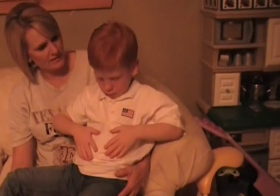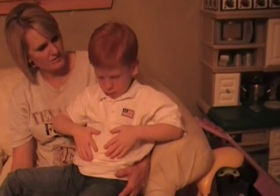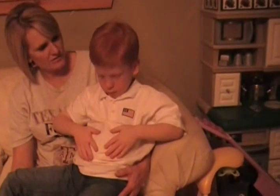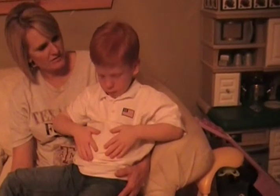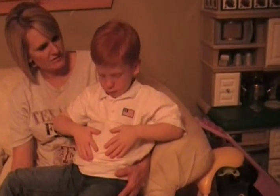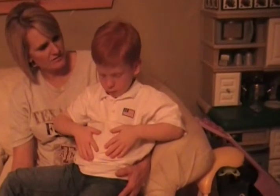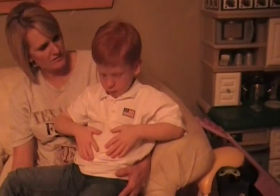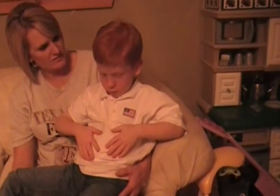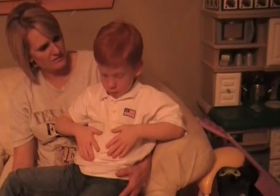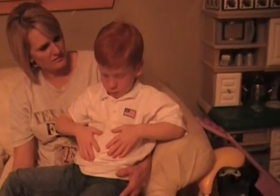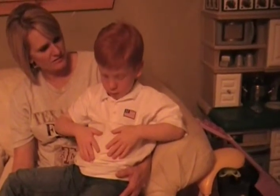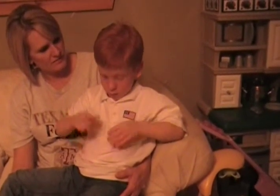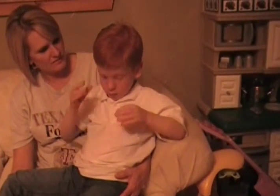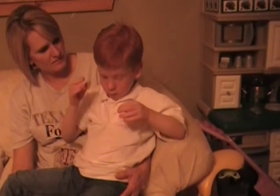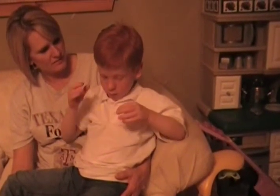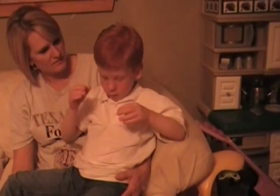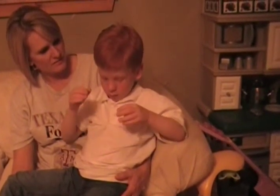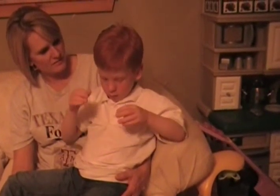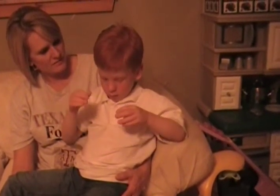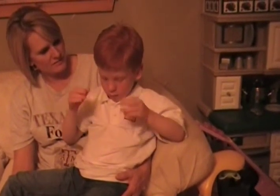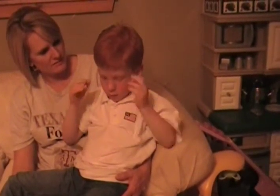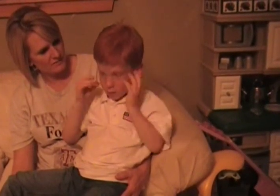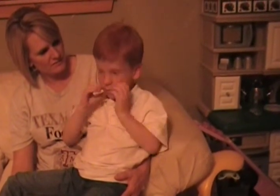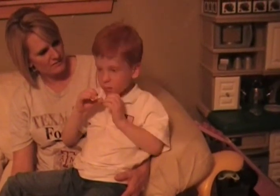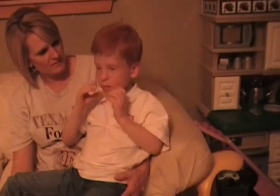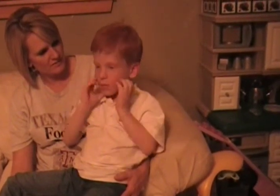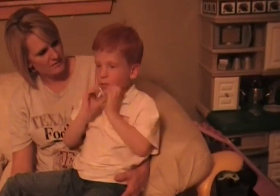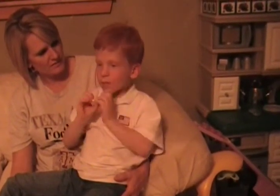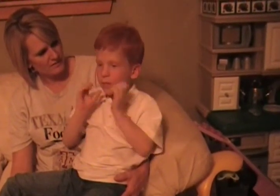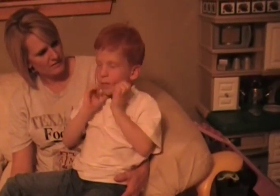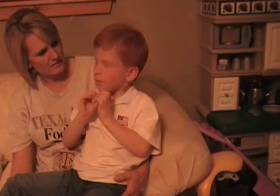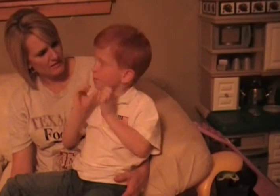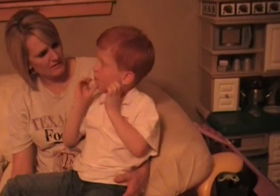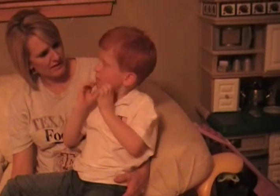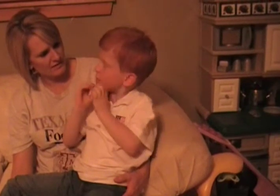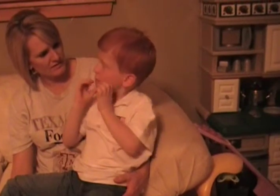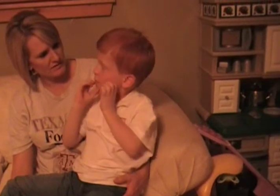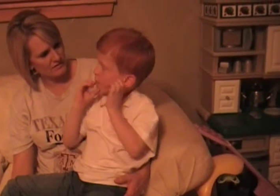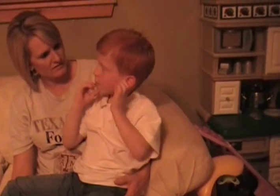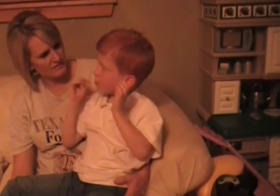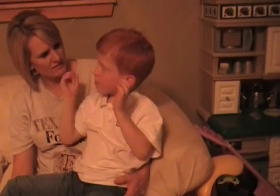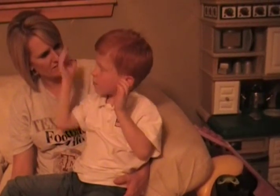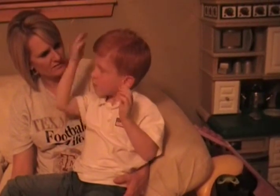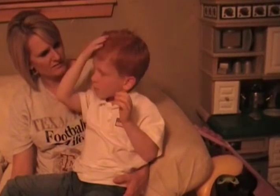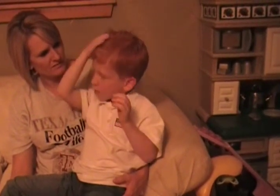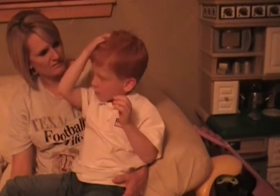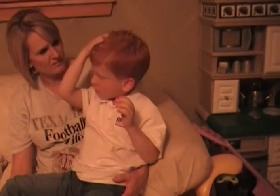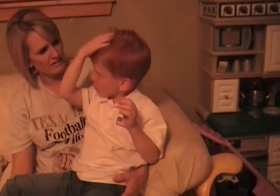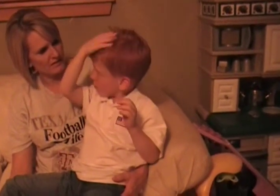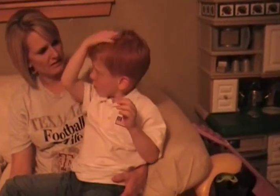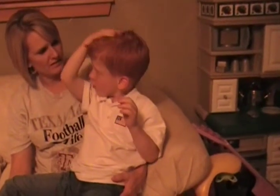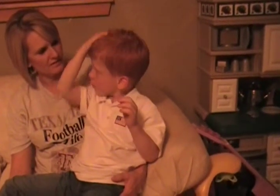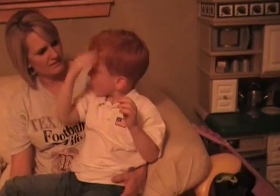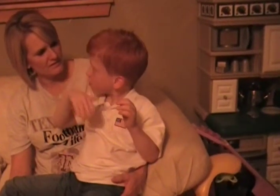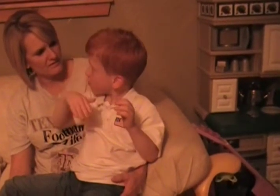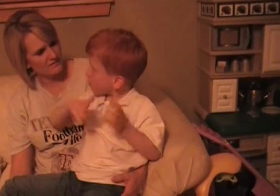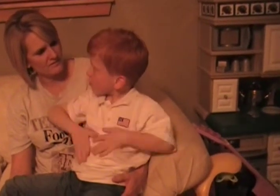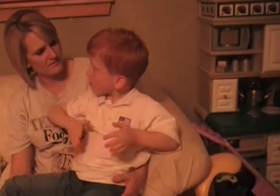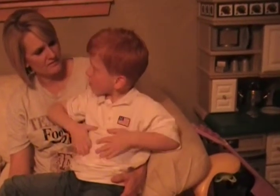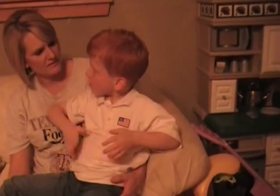bears. And look at my ball. They help and tigers. Me see in dark. And lions.